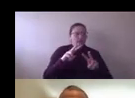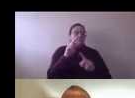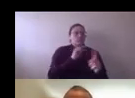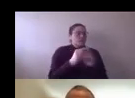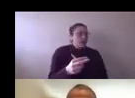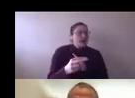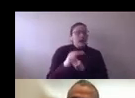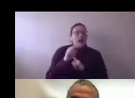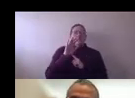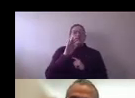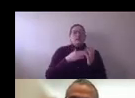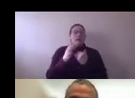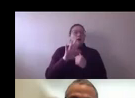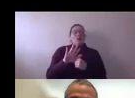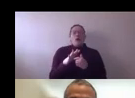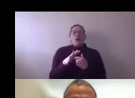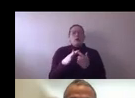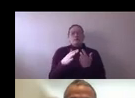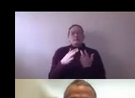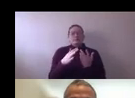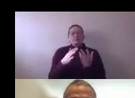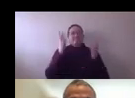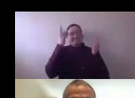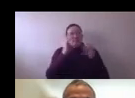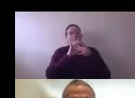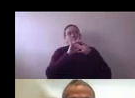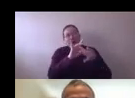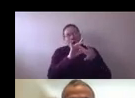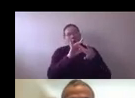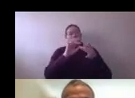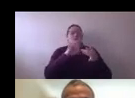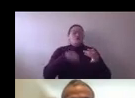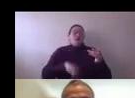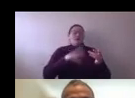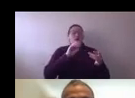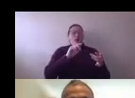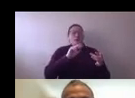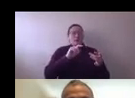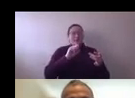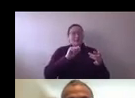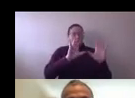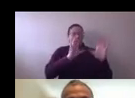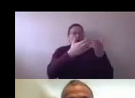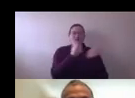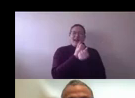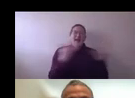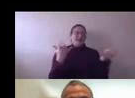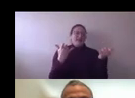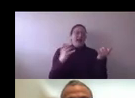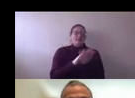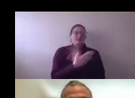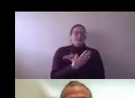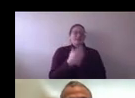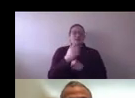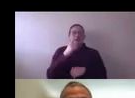your stance even toward the Chinese Communist Party. So it's everything is turned into a racial and